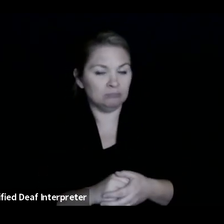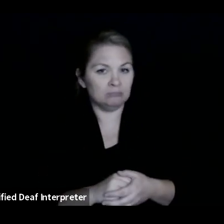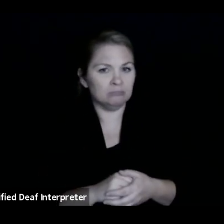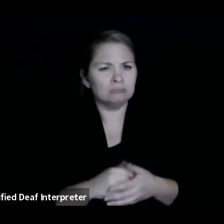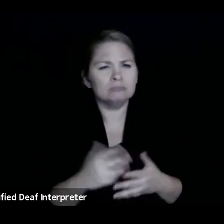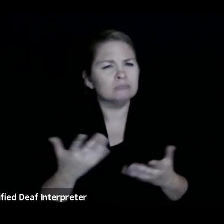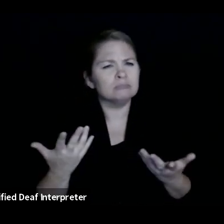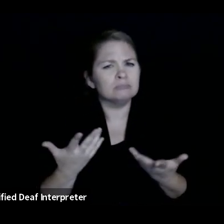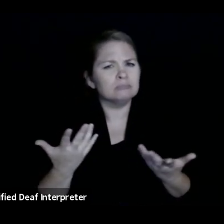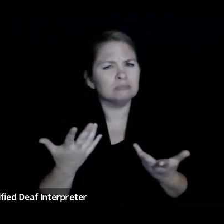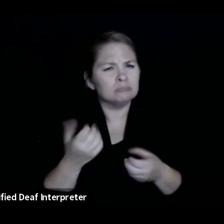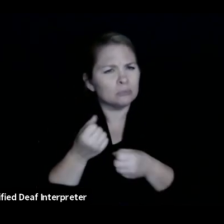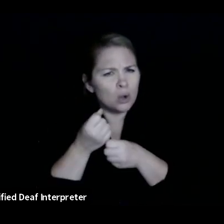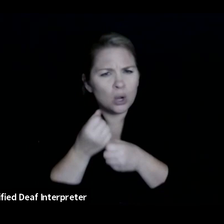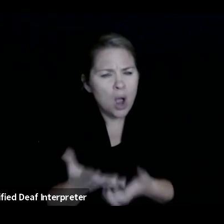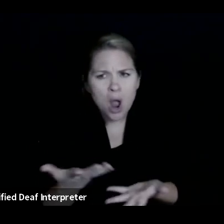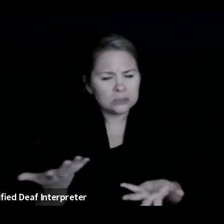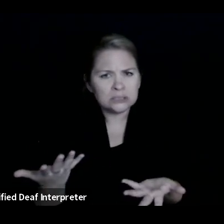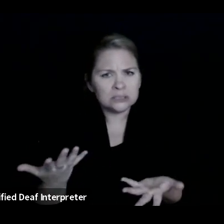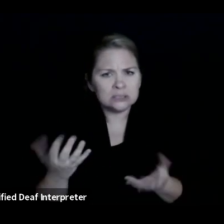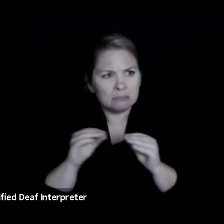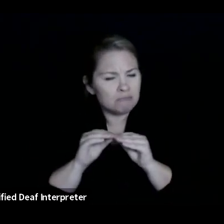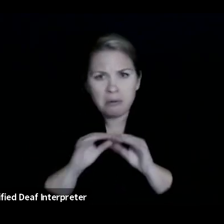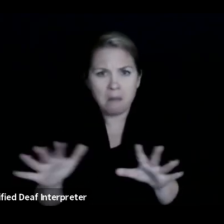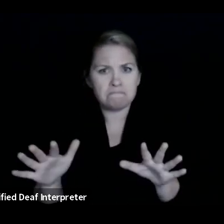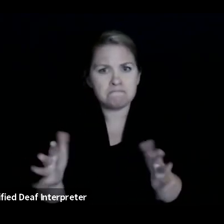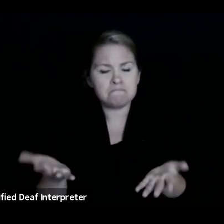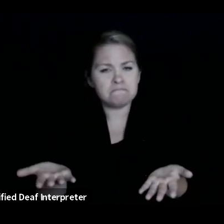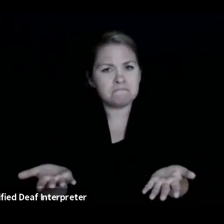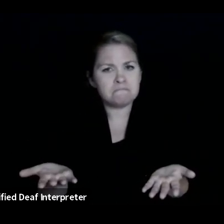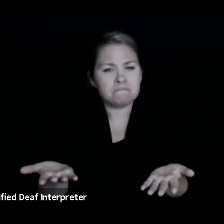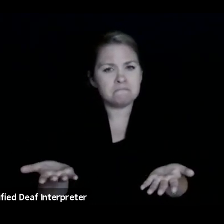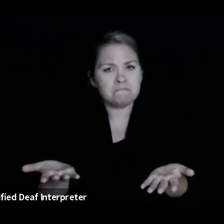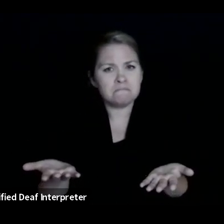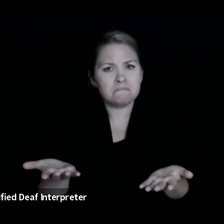talking about a couple of weeks back? What's kind of the breakdown of that right now?